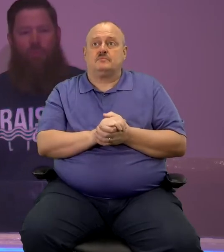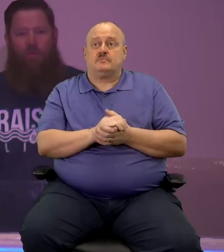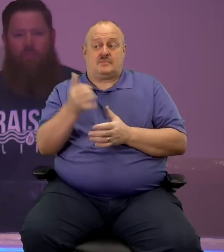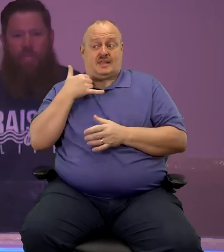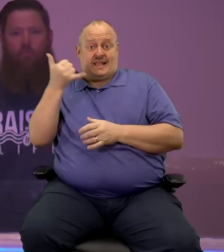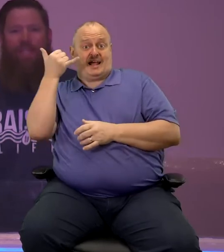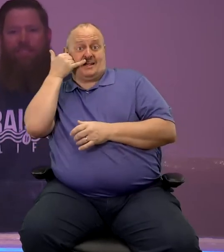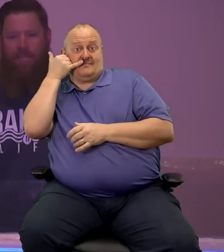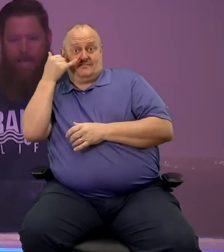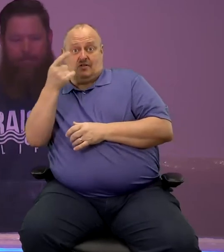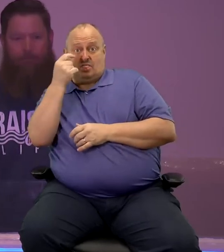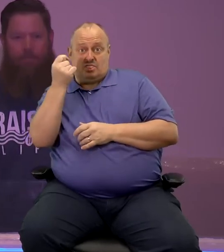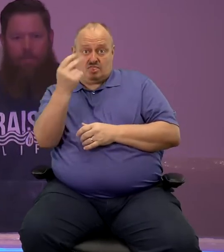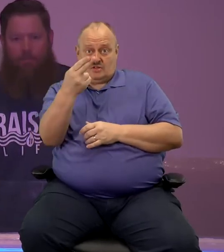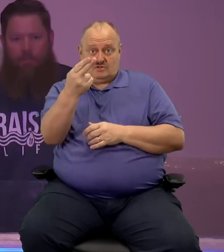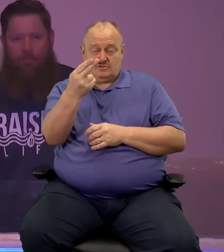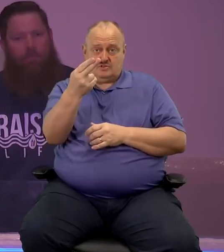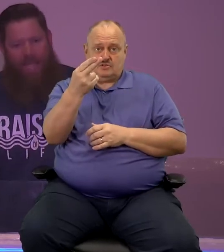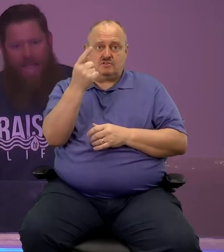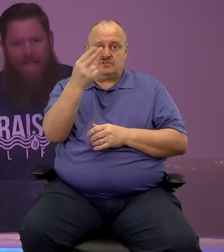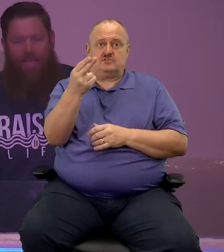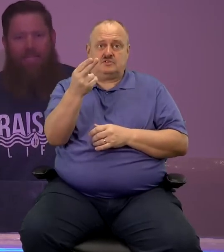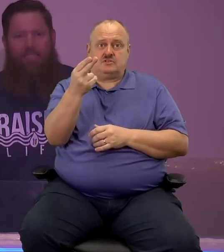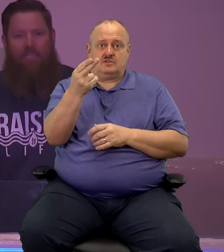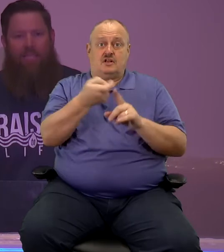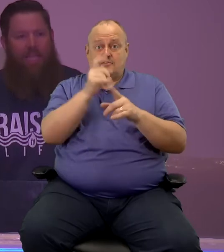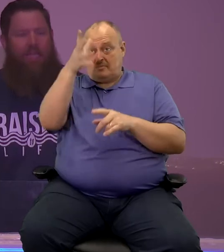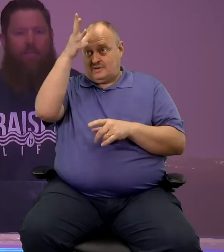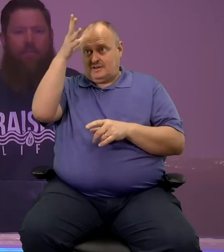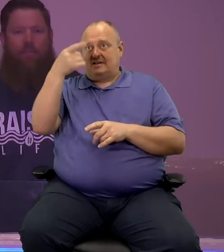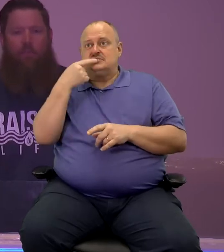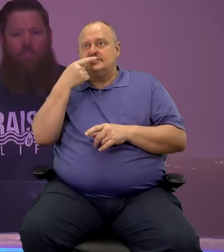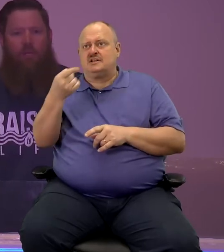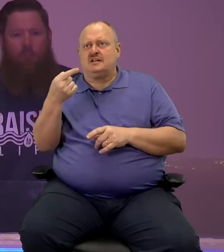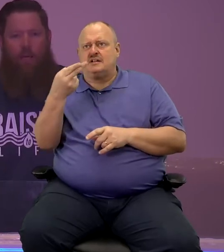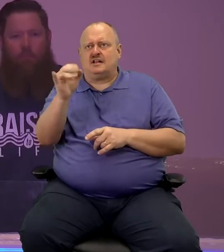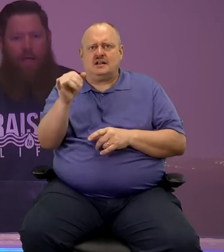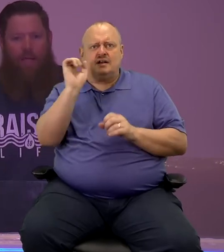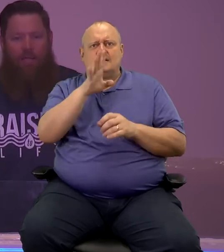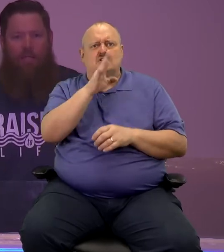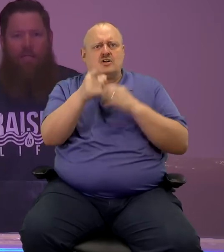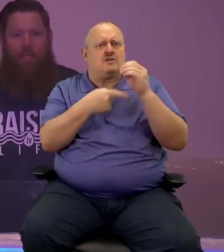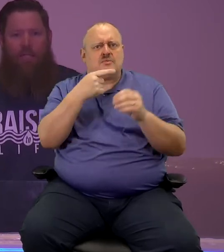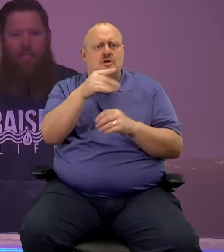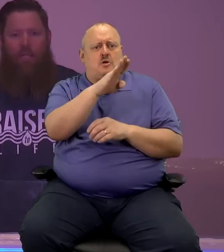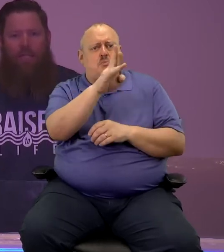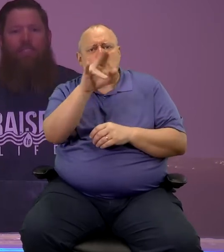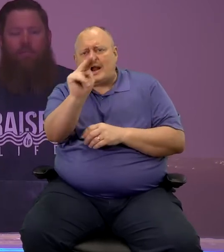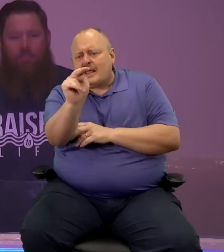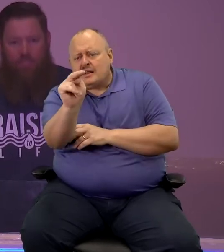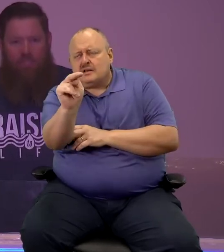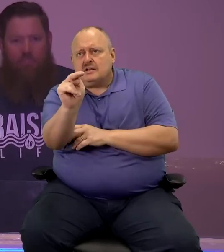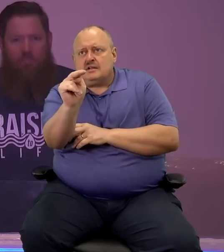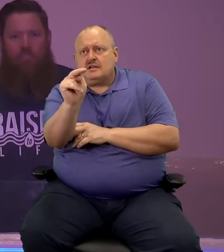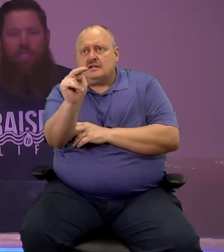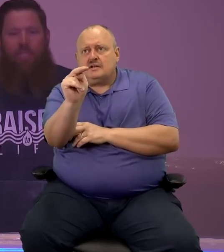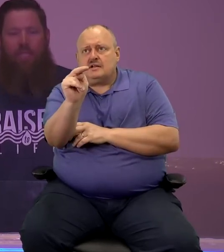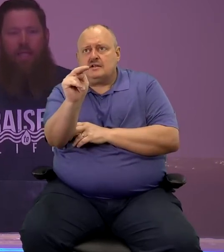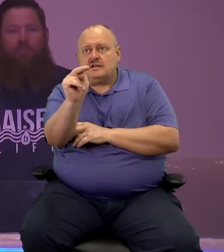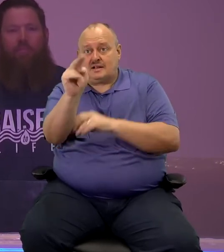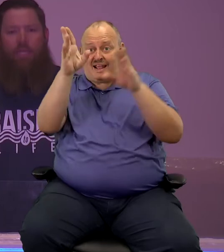on Wednesday, from a dad, and he says, hey, can we talk about Brian? He accepted Jesus